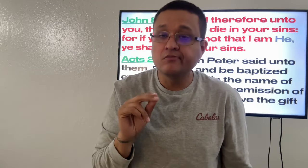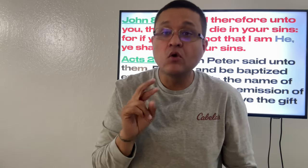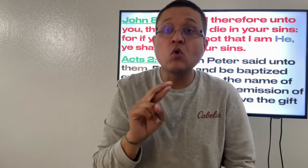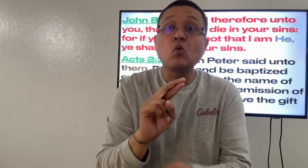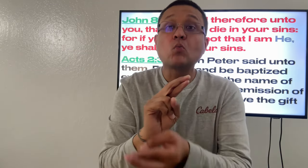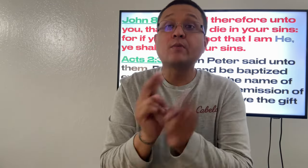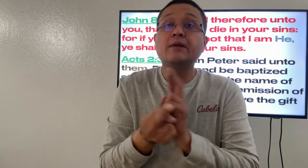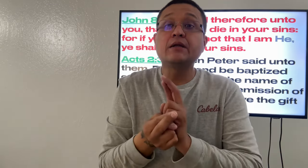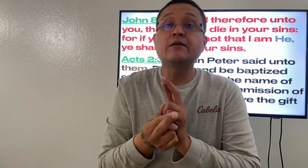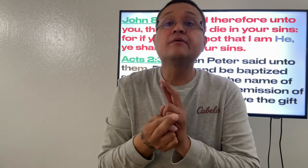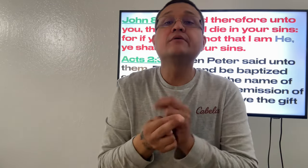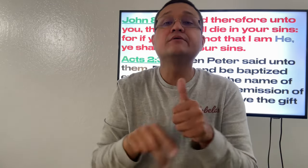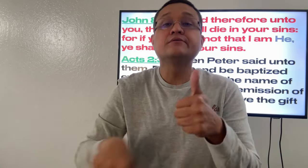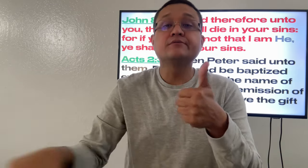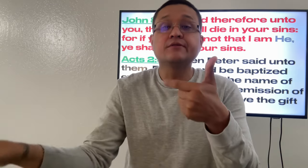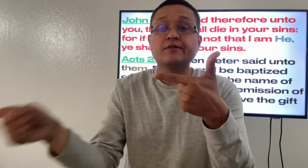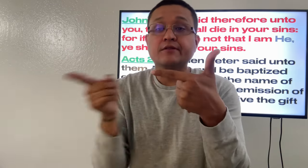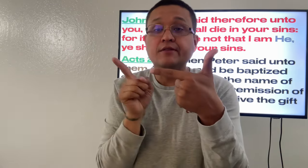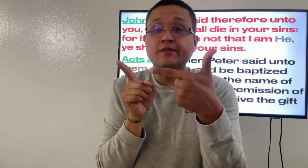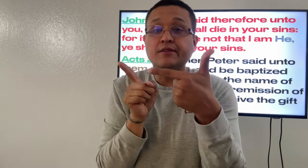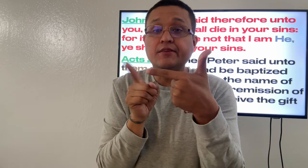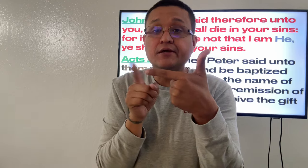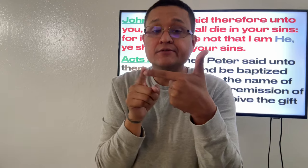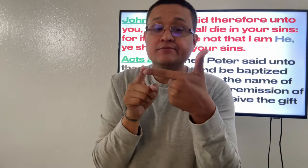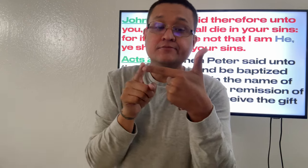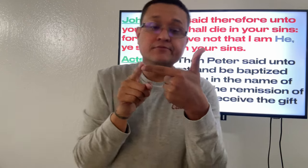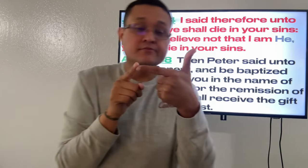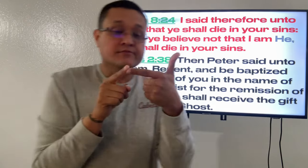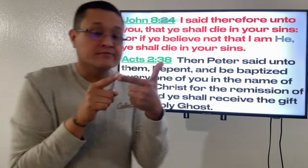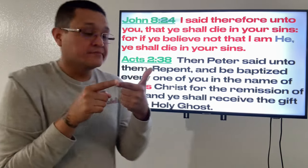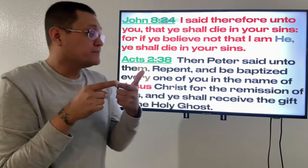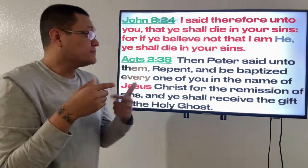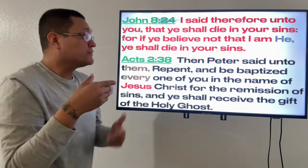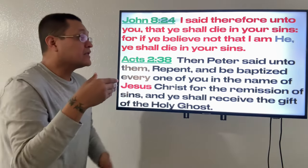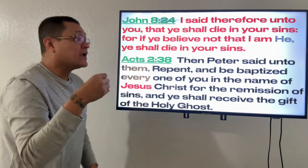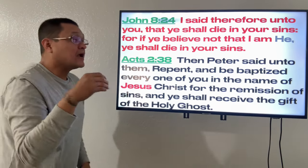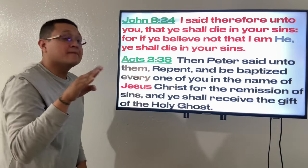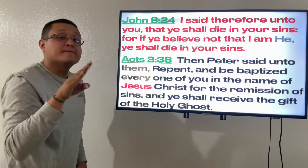and you can say oh just believe that this happened and you're good to go home no no no there was more